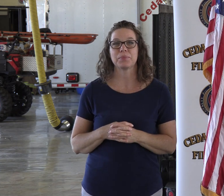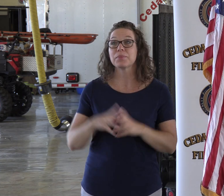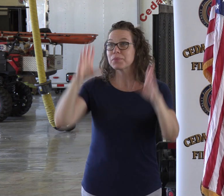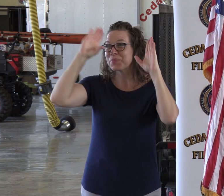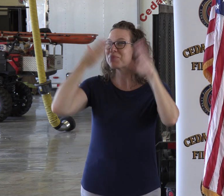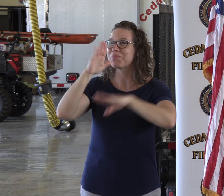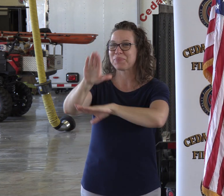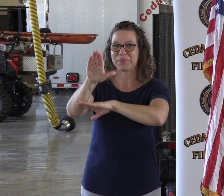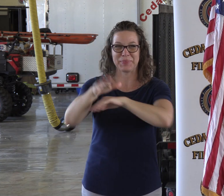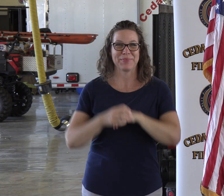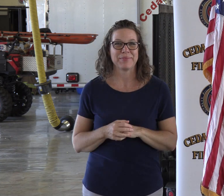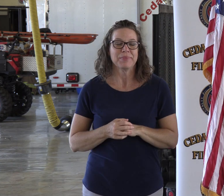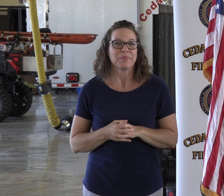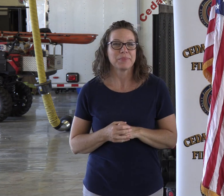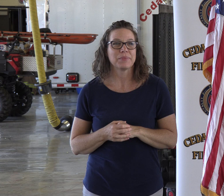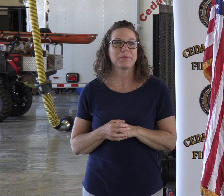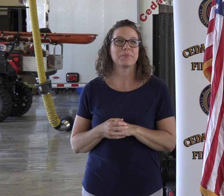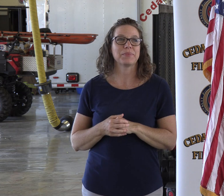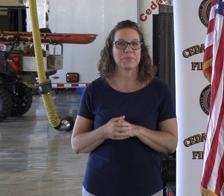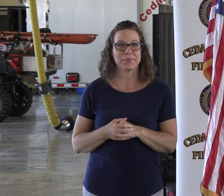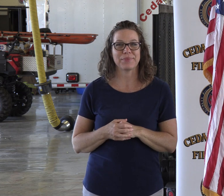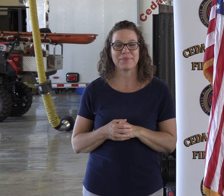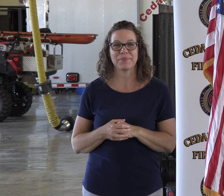Hello, good afternoon, everybody.